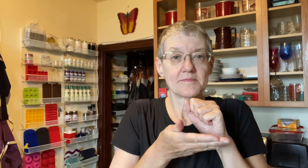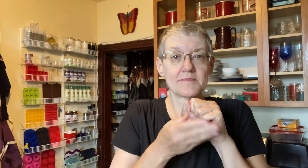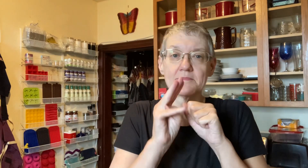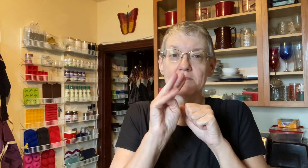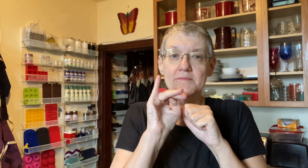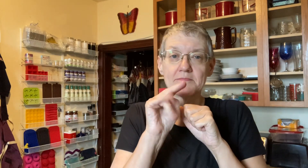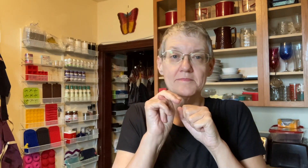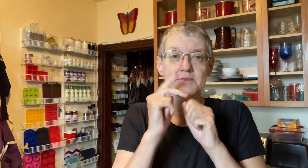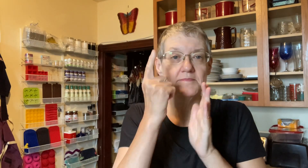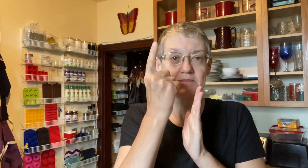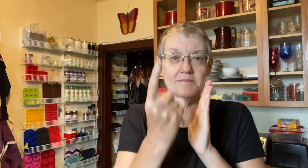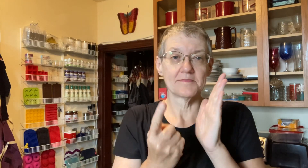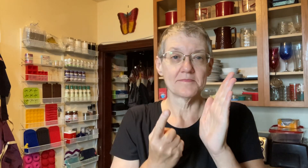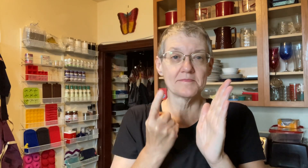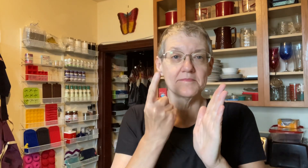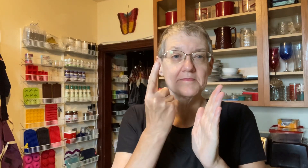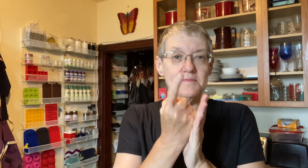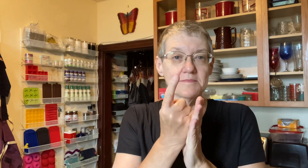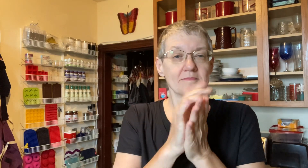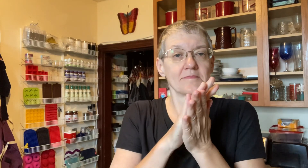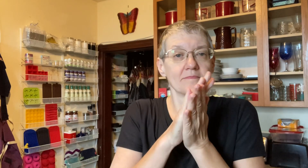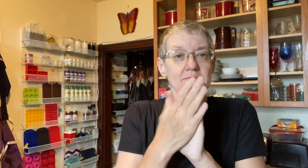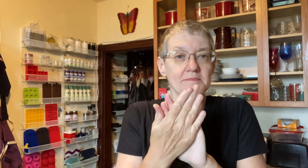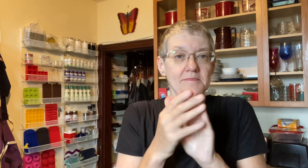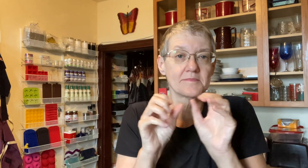chill it in the refrigerator for a minimum of 1 hour.